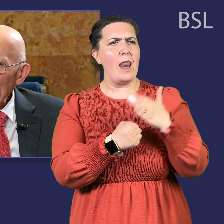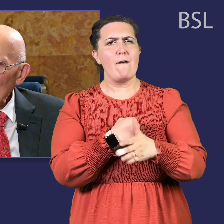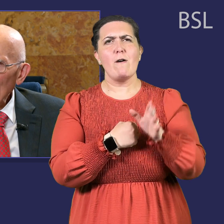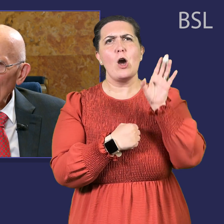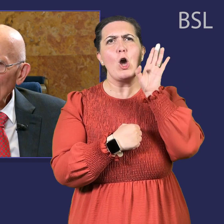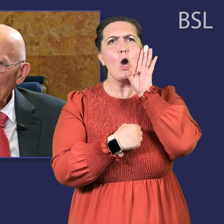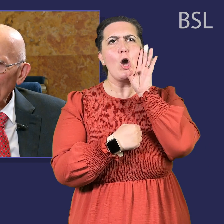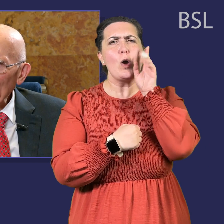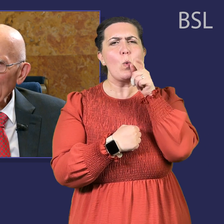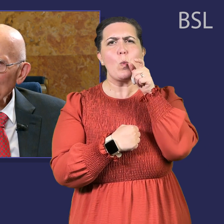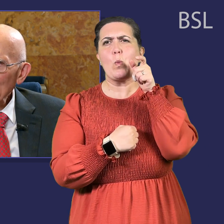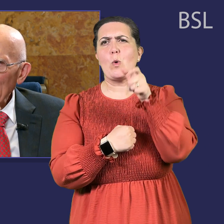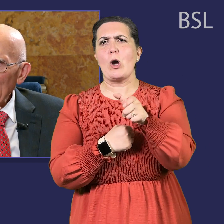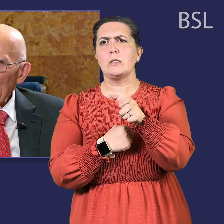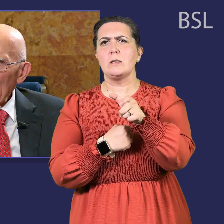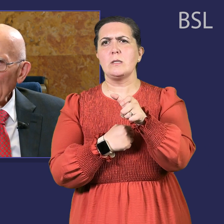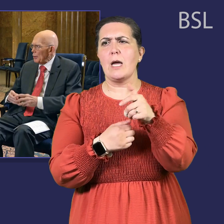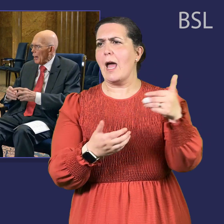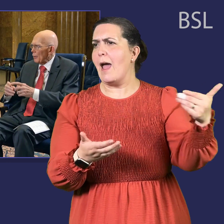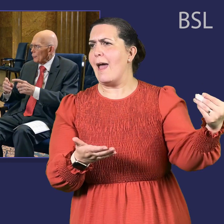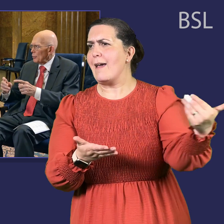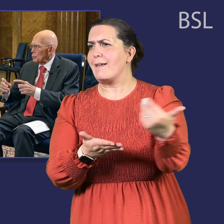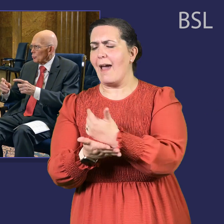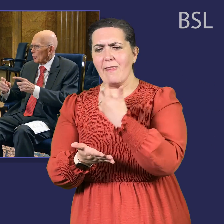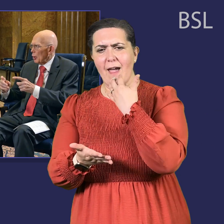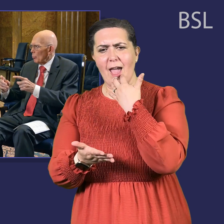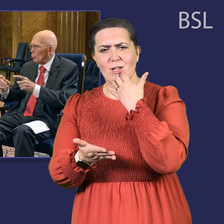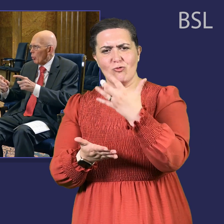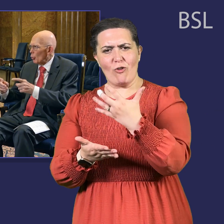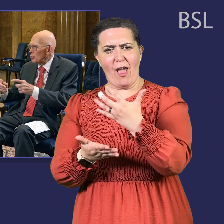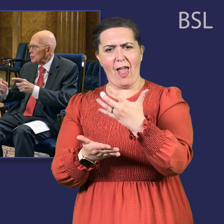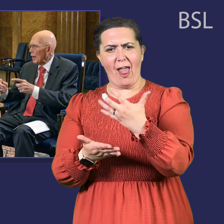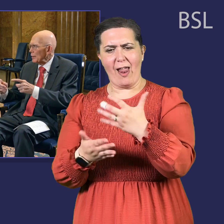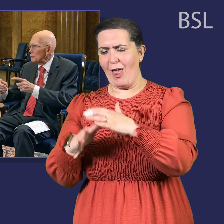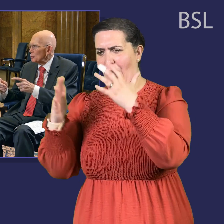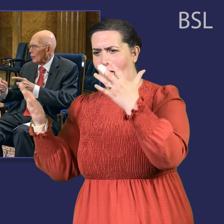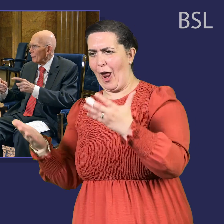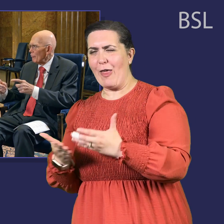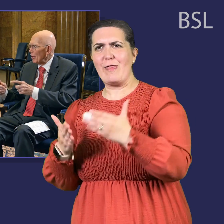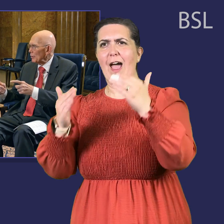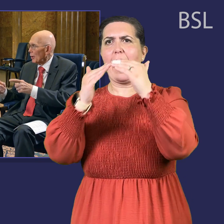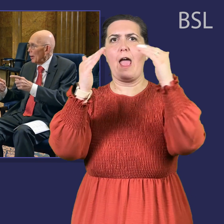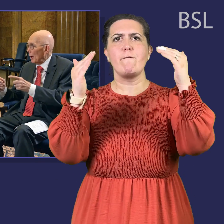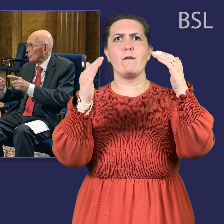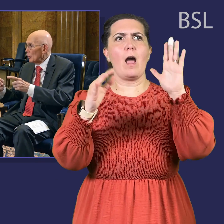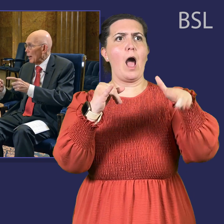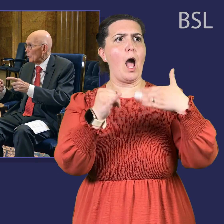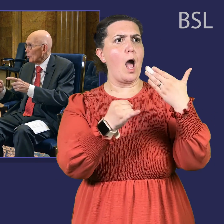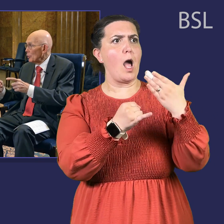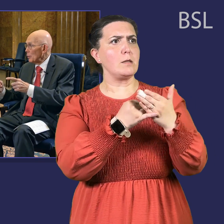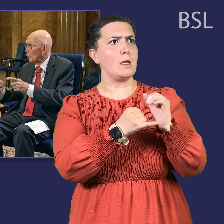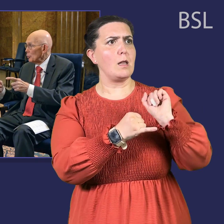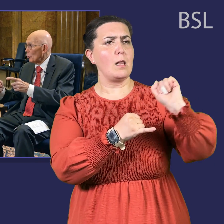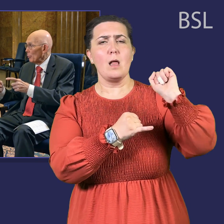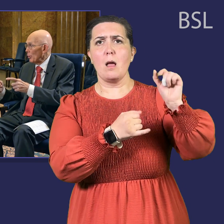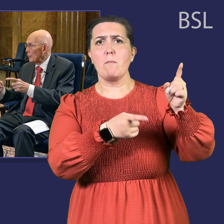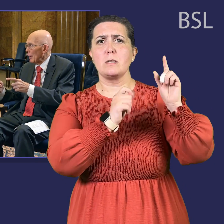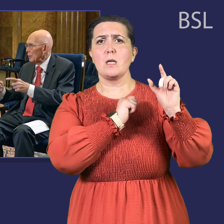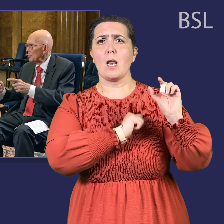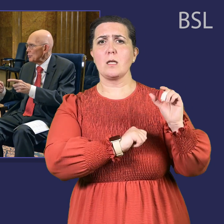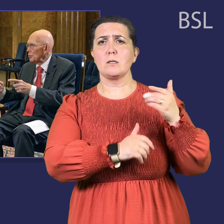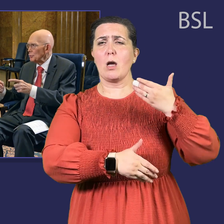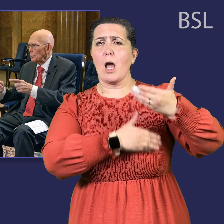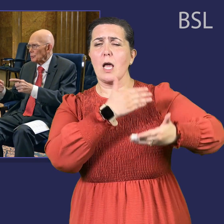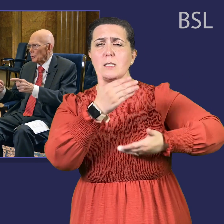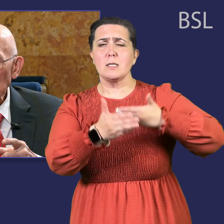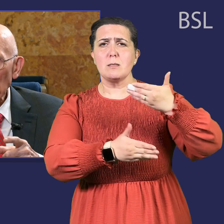have never heard the phrase, gather Israel on both sides of the veil, until I heard him incorporate that